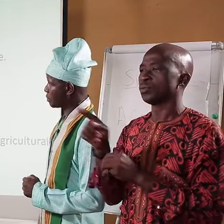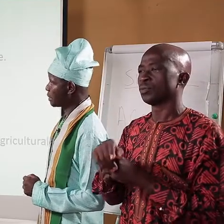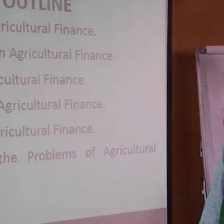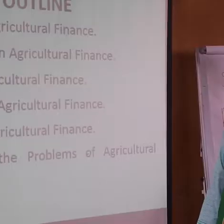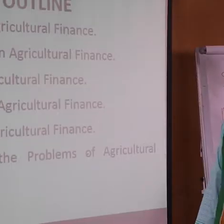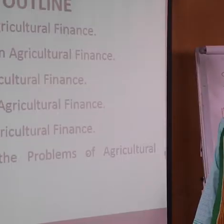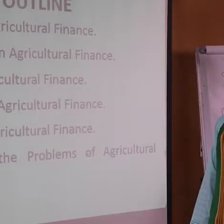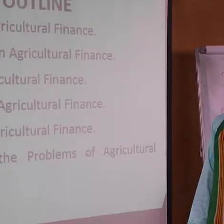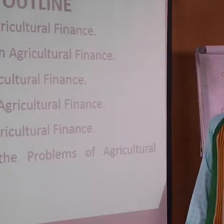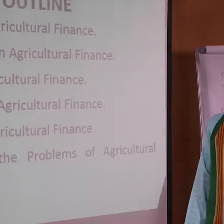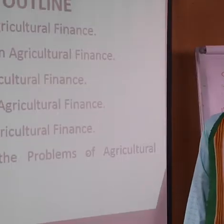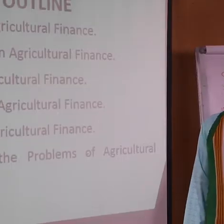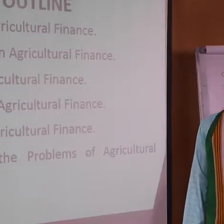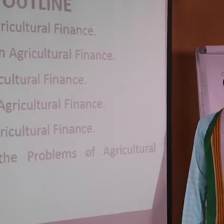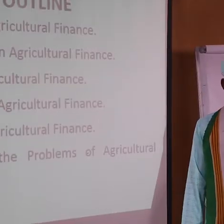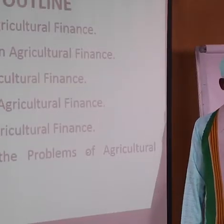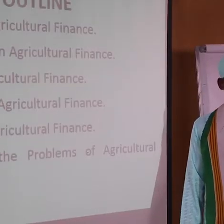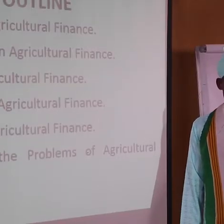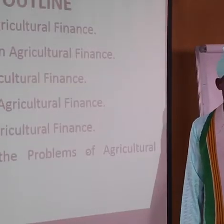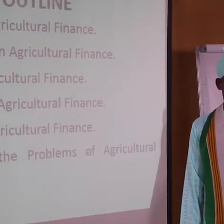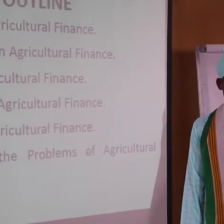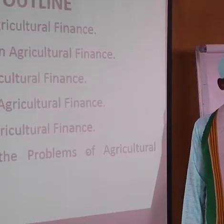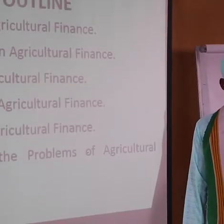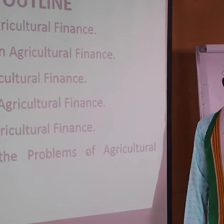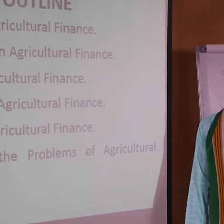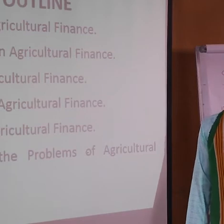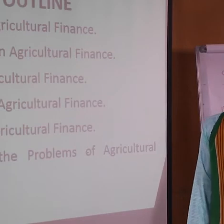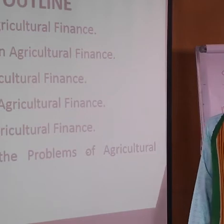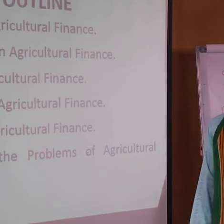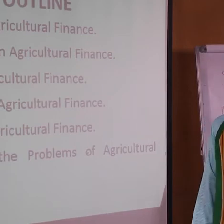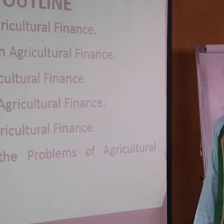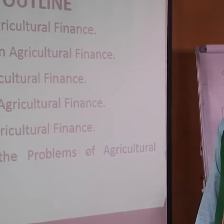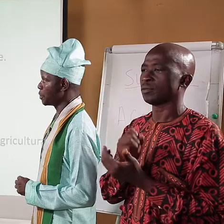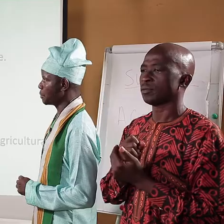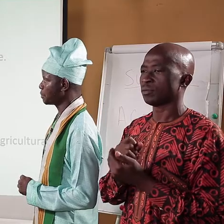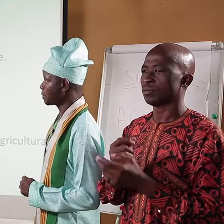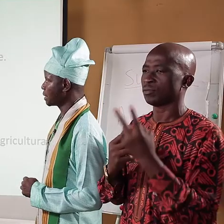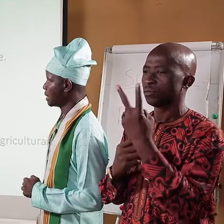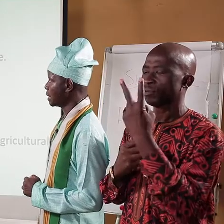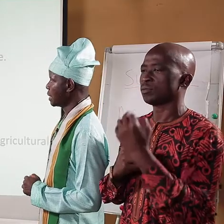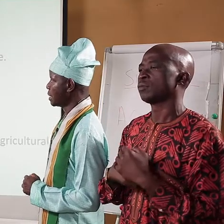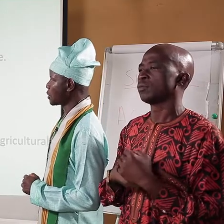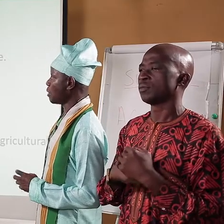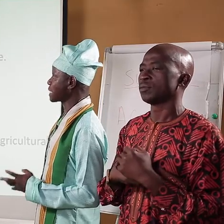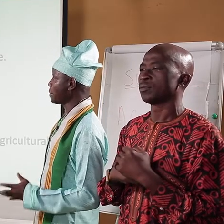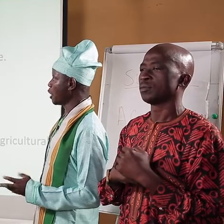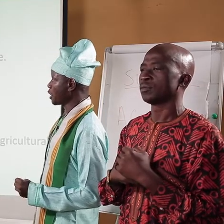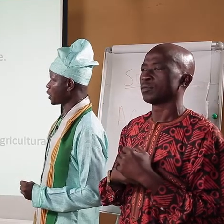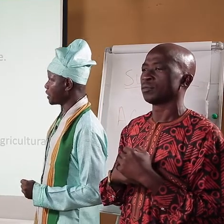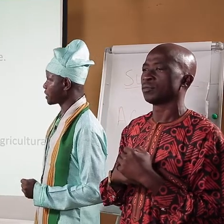1, definition of agricultural finance. 2,